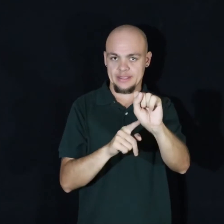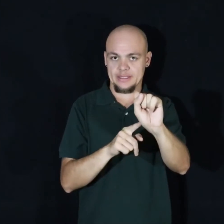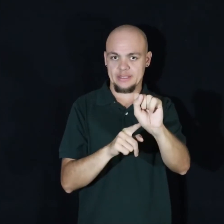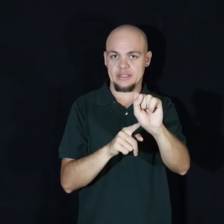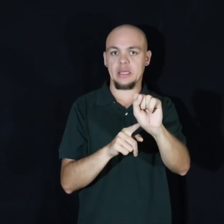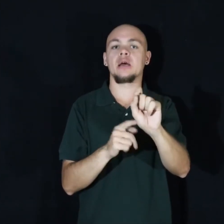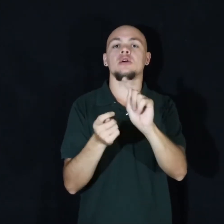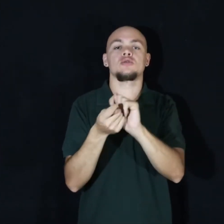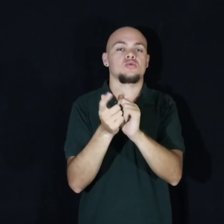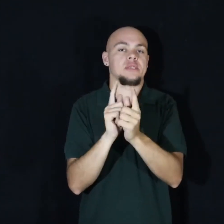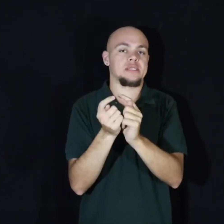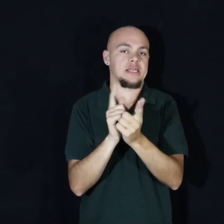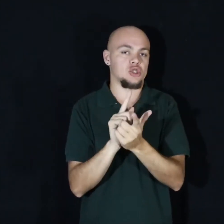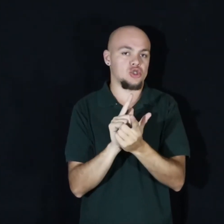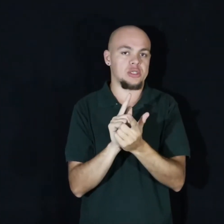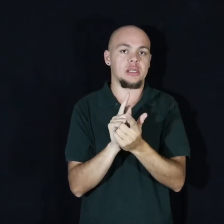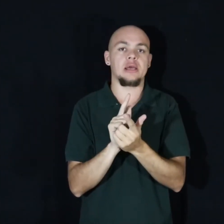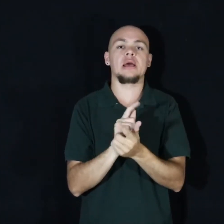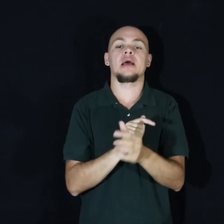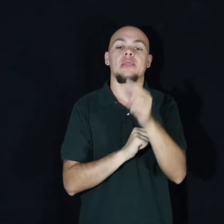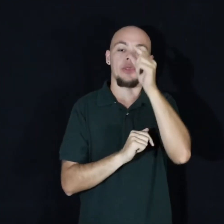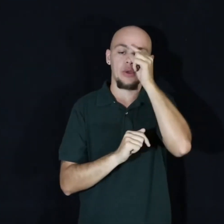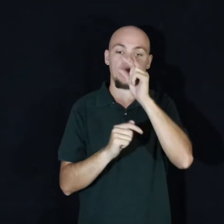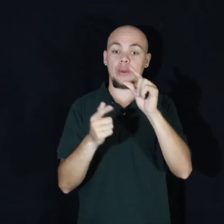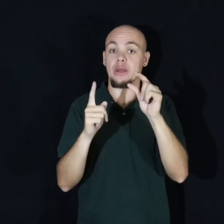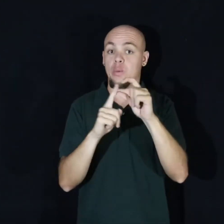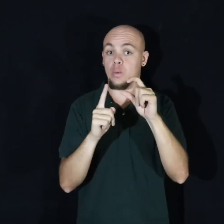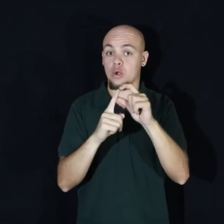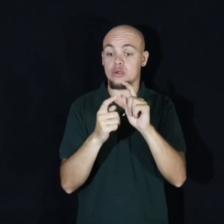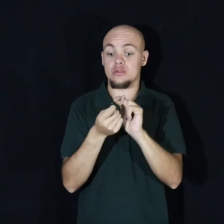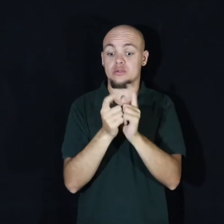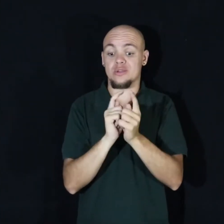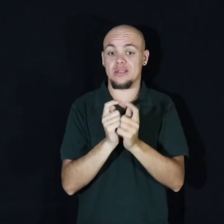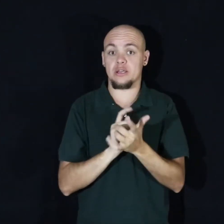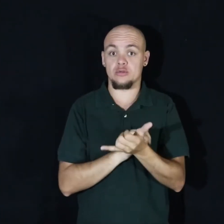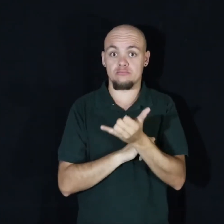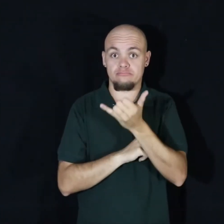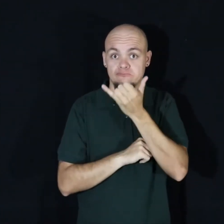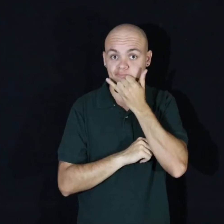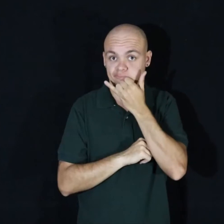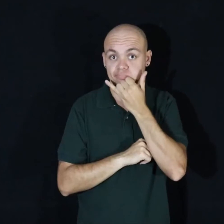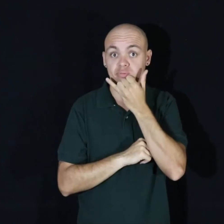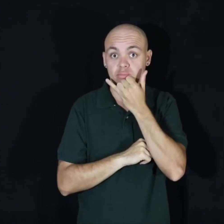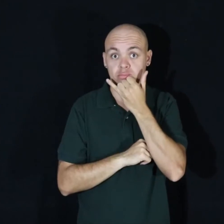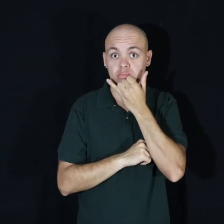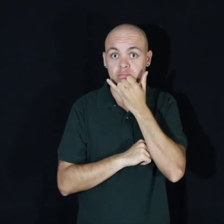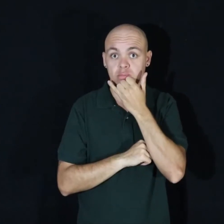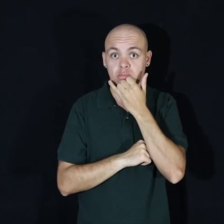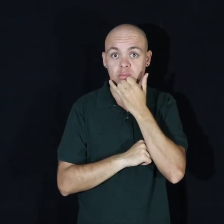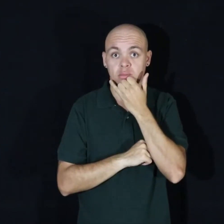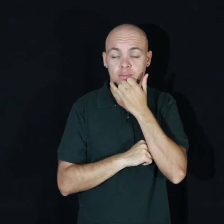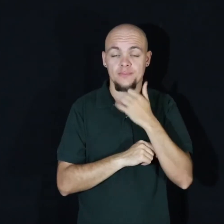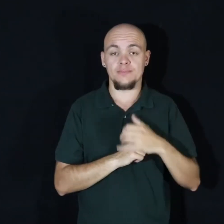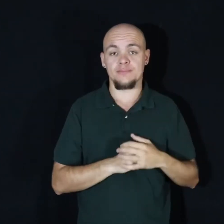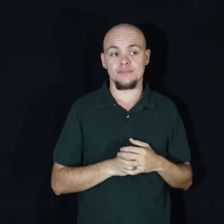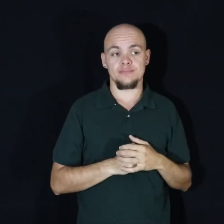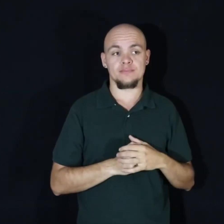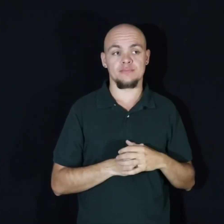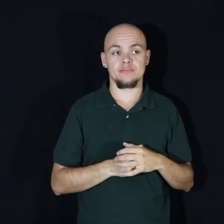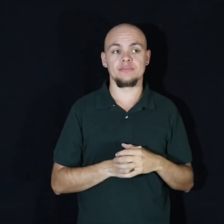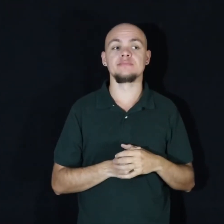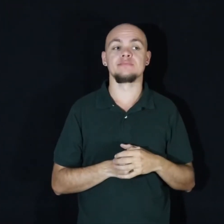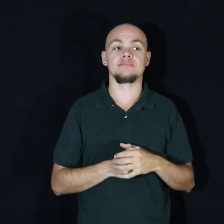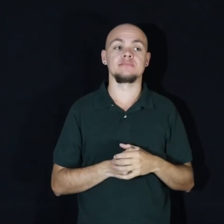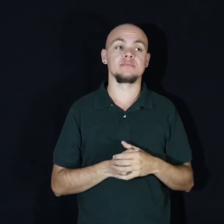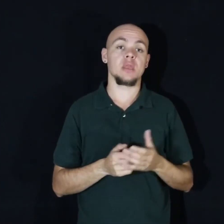translations of the Hebrew and Greek words. That there have been some translation issues where we have deliberately